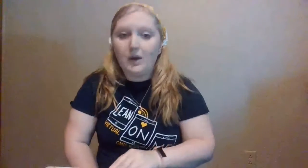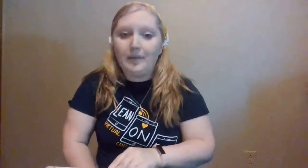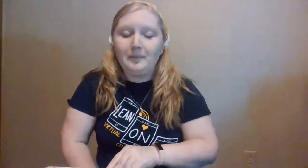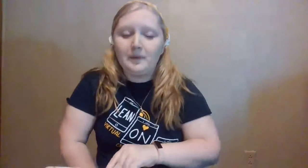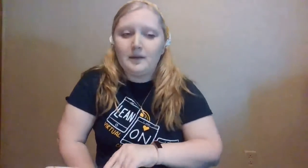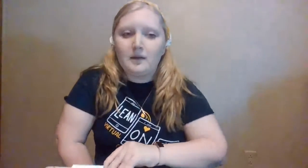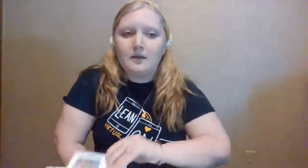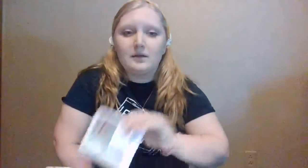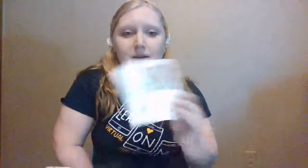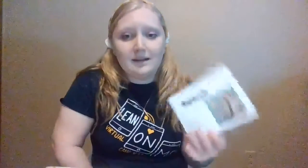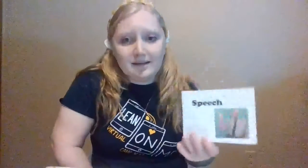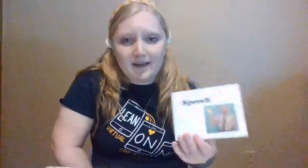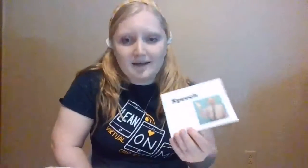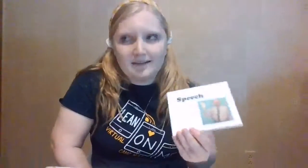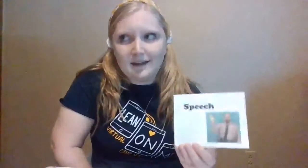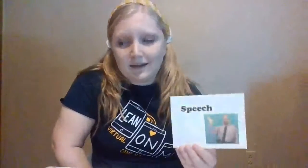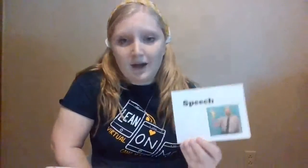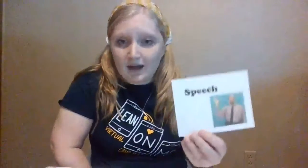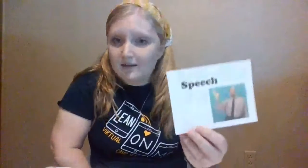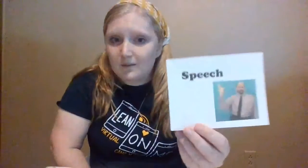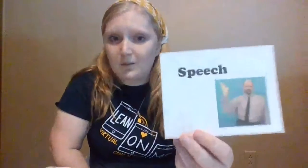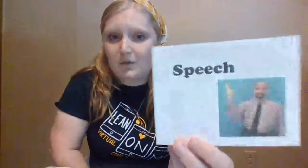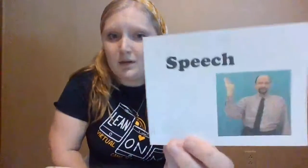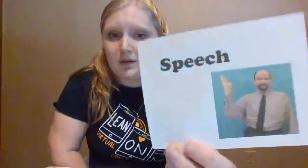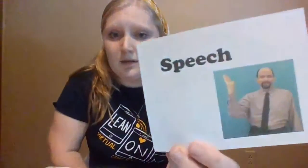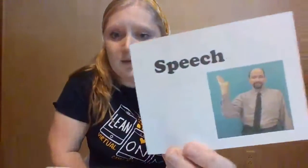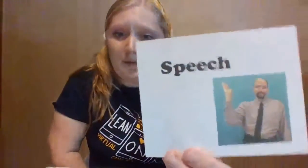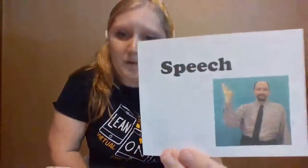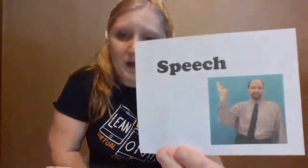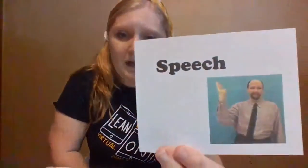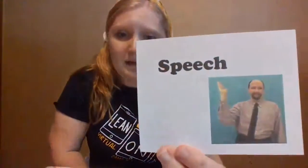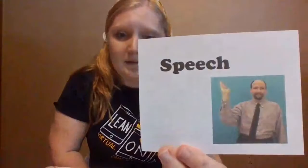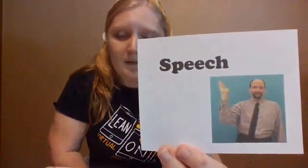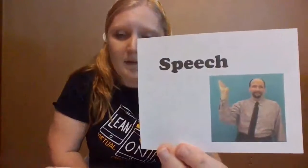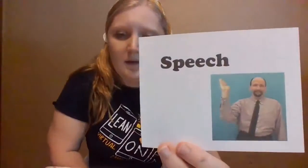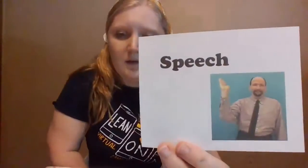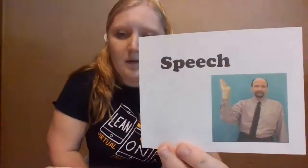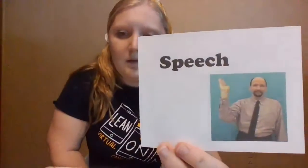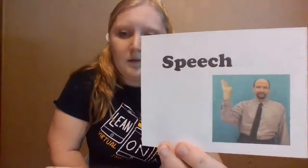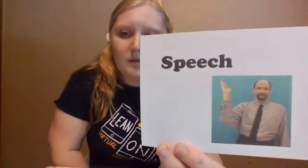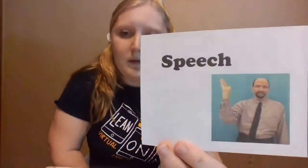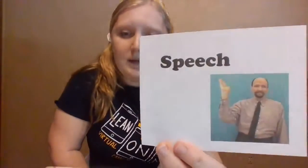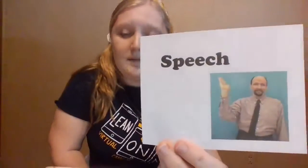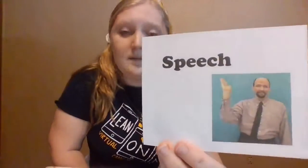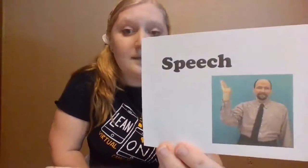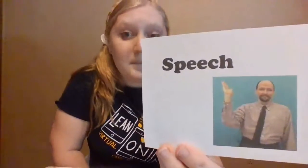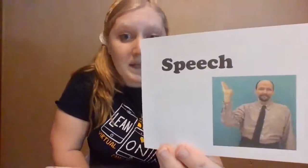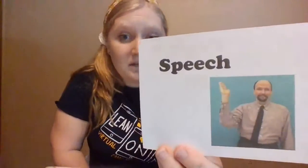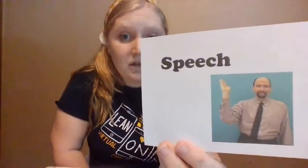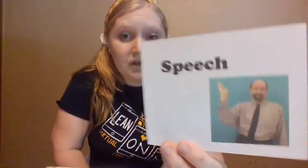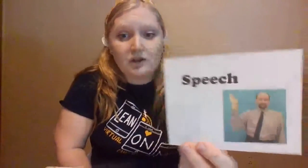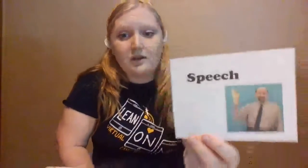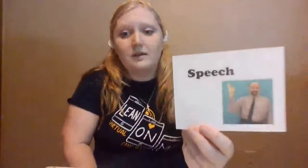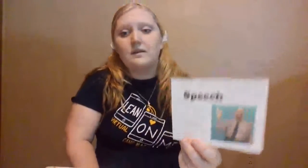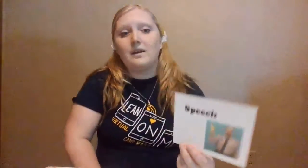Okay, so our next sign is another high school subject. So it is speech. So